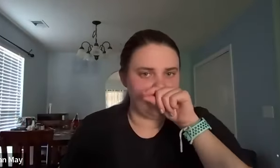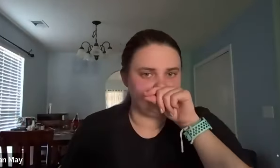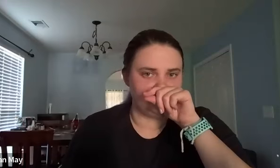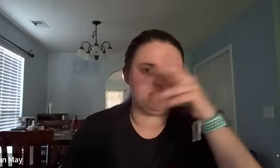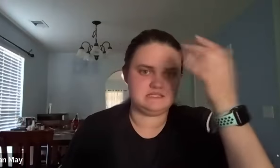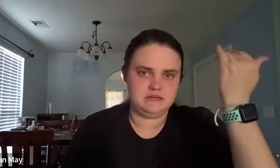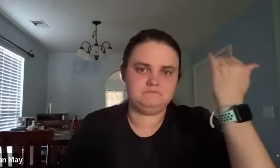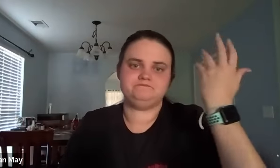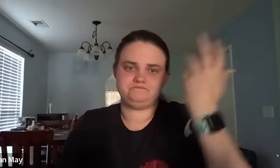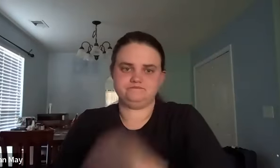had chicken last night.